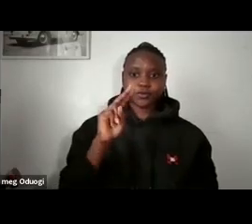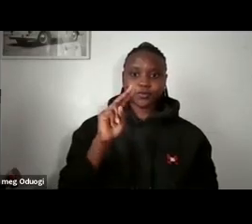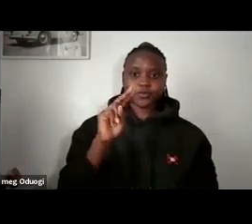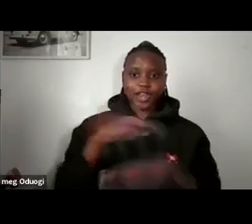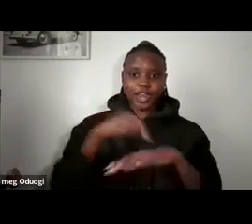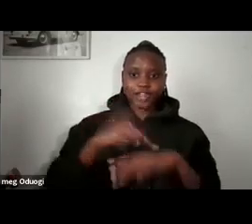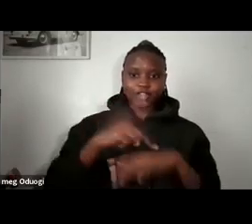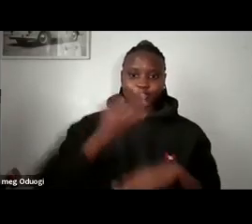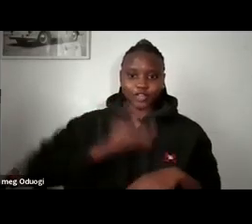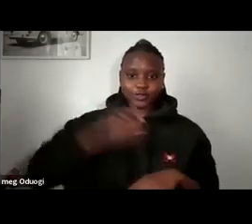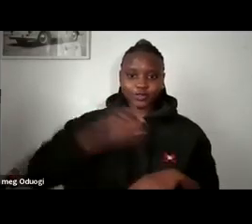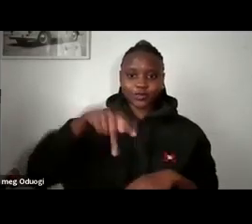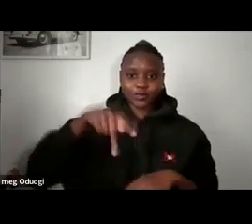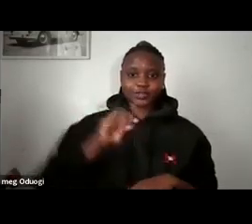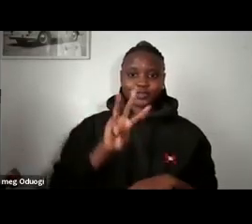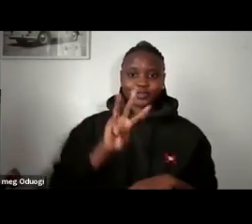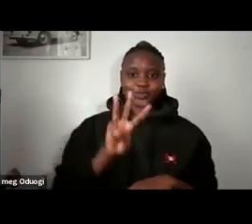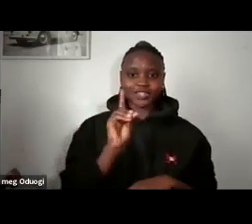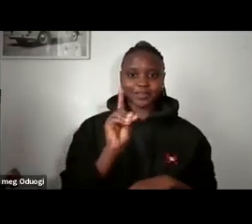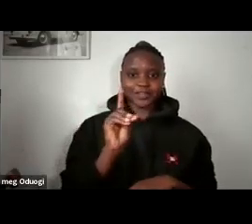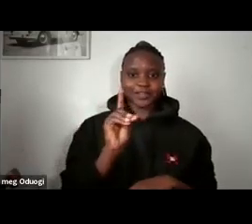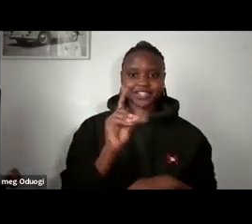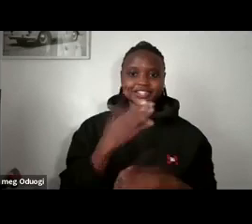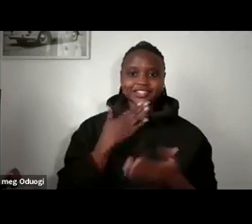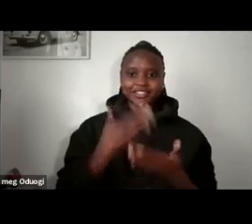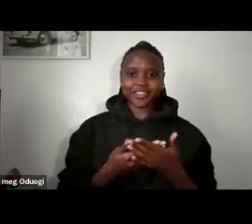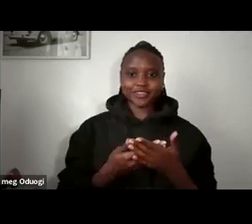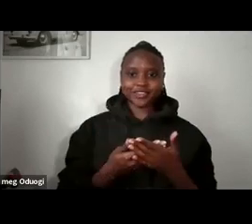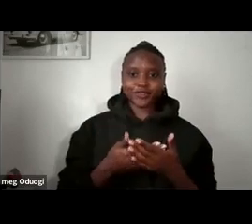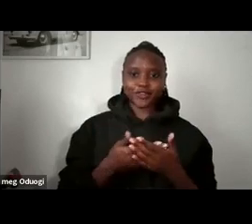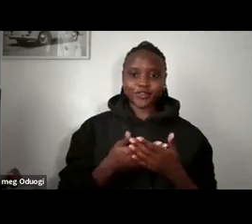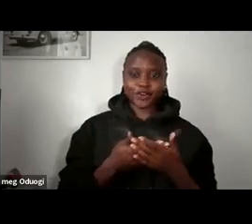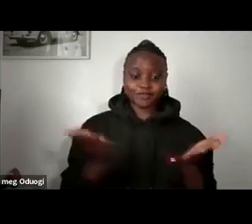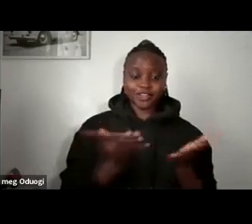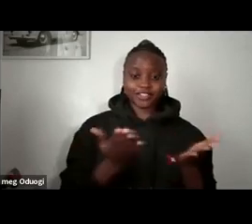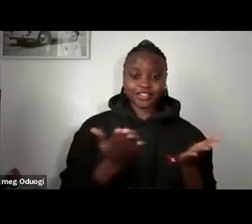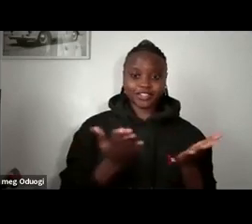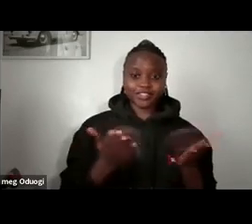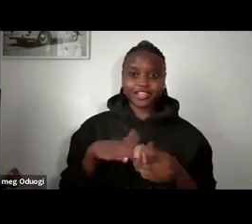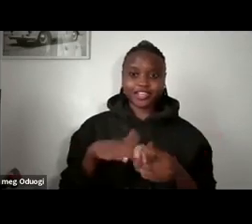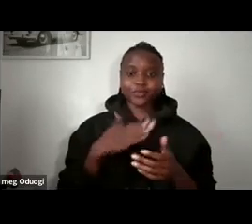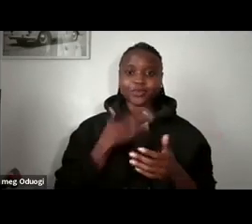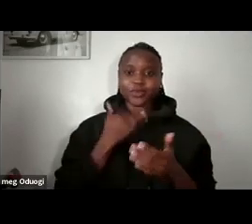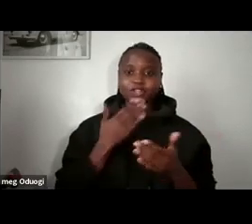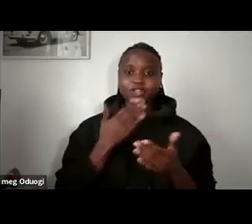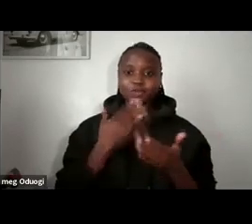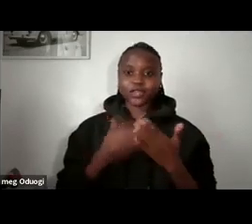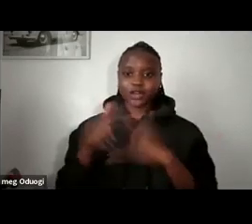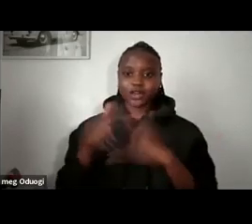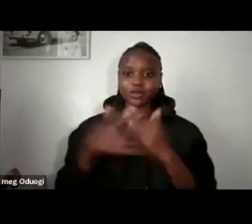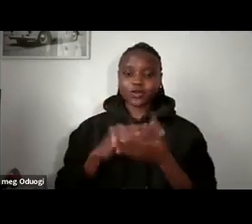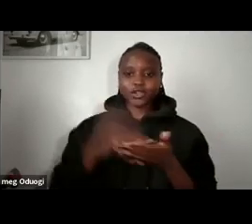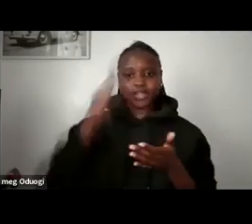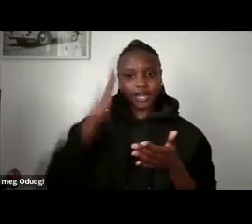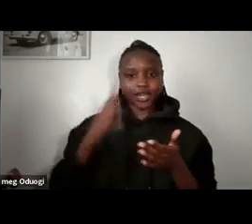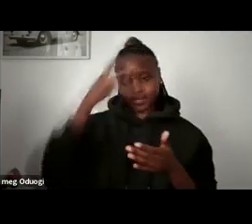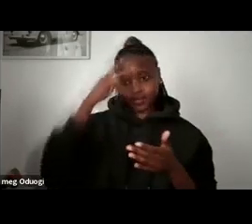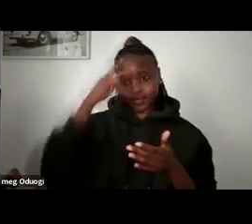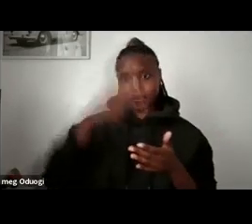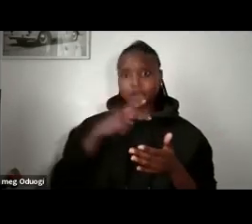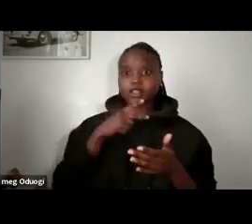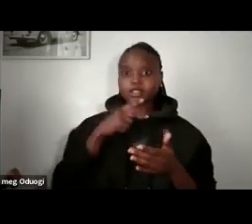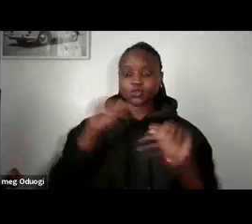with Disabilities. Thank you for your presence. And we want to thank all the learners, all the parents who have been able